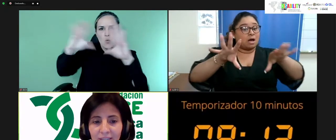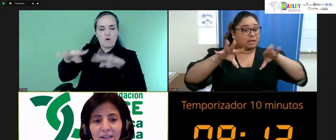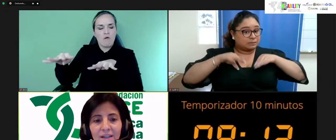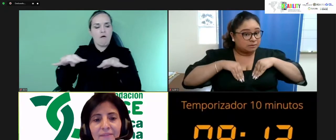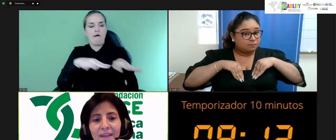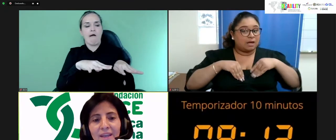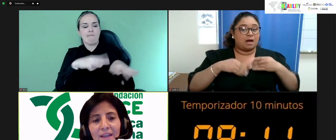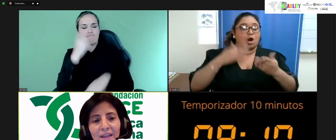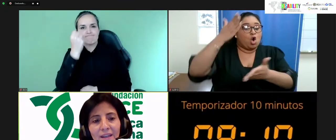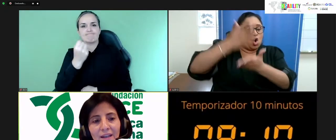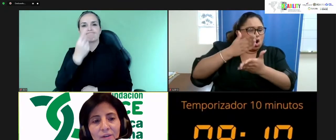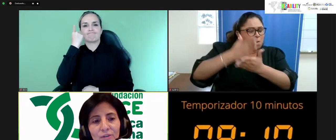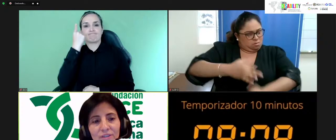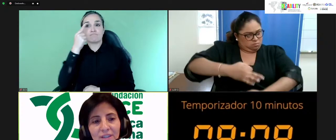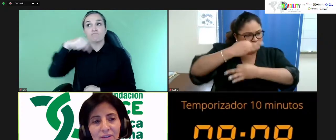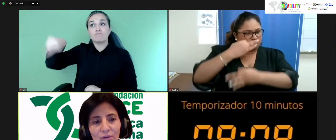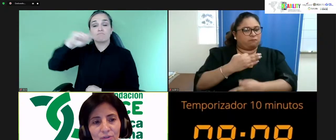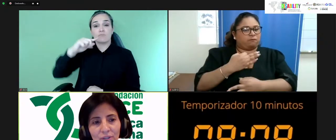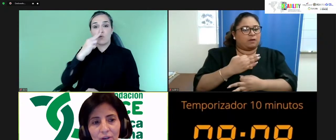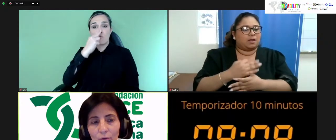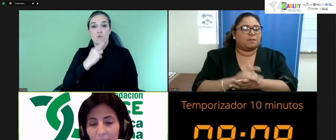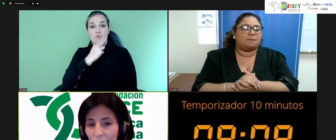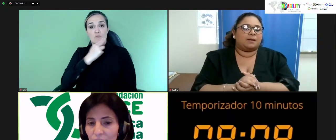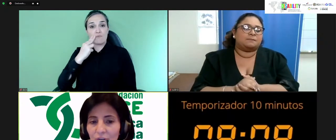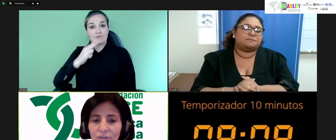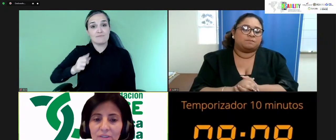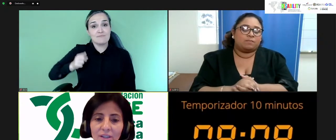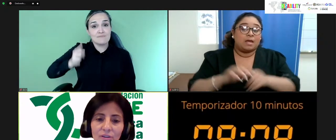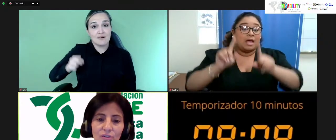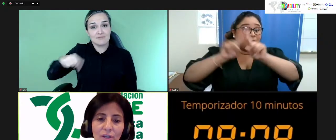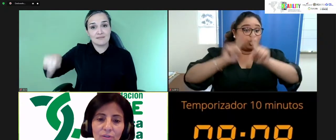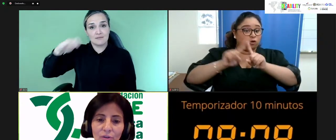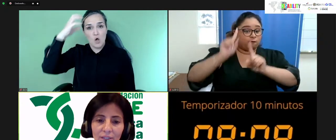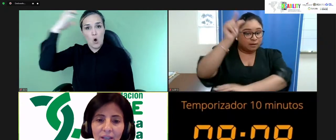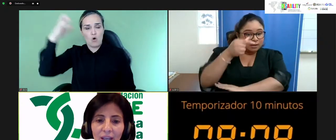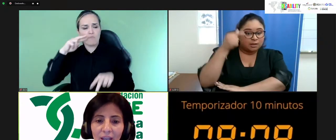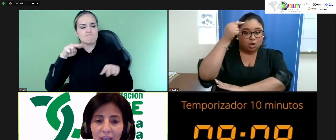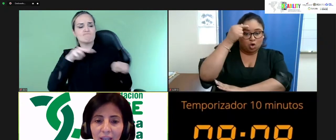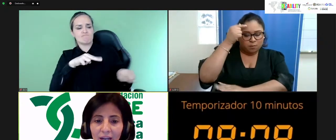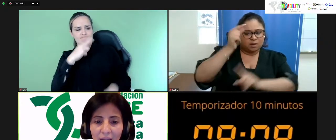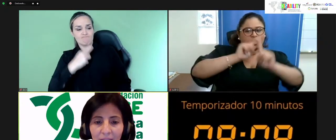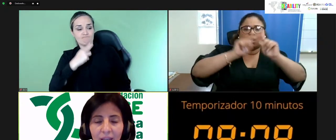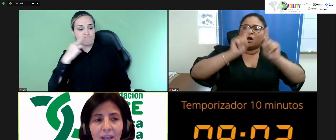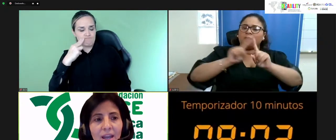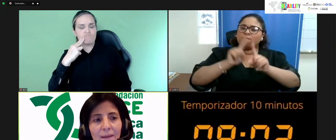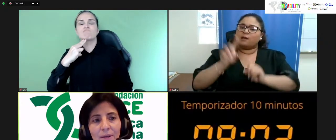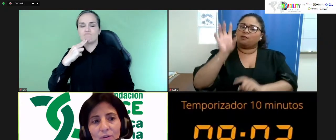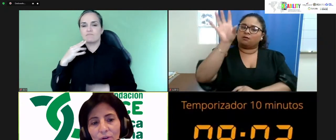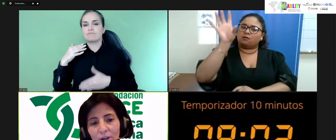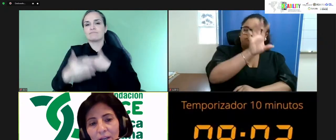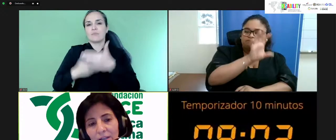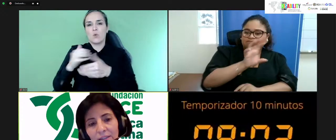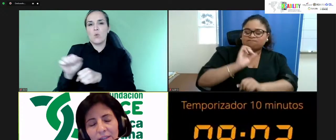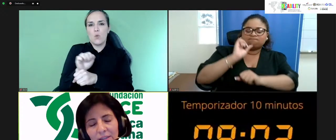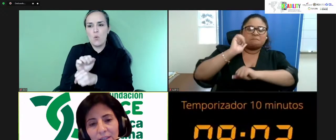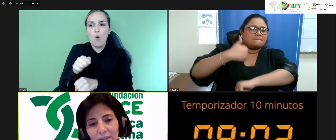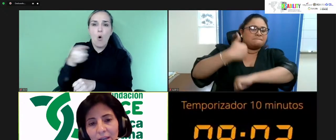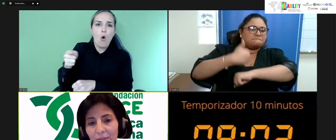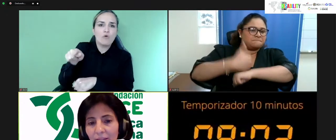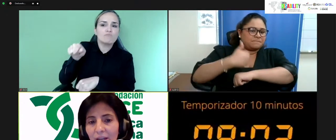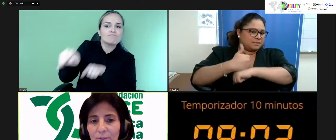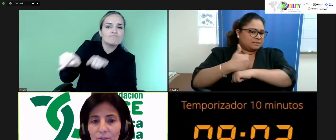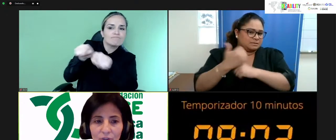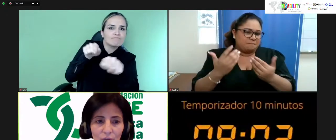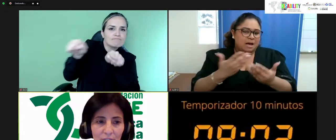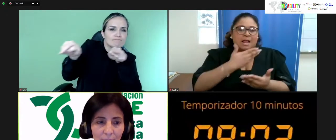of working on firm commitments by the different governments and different key stakeholders